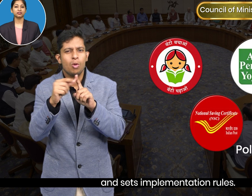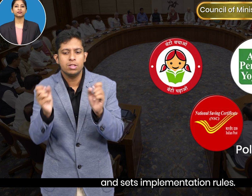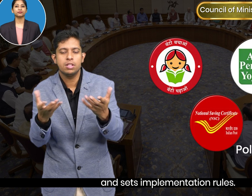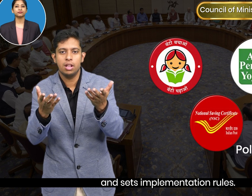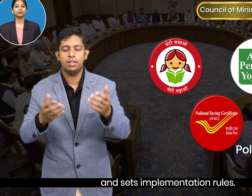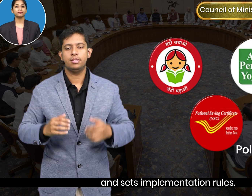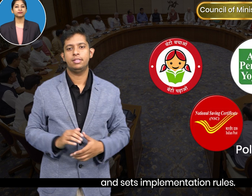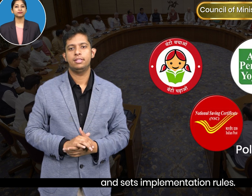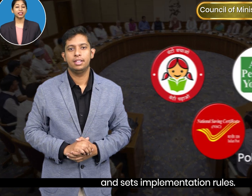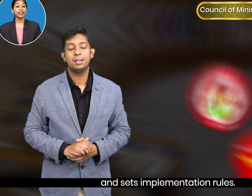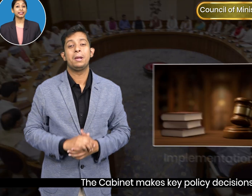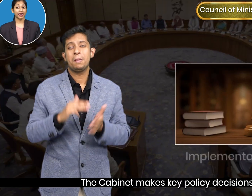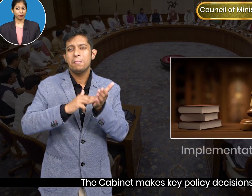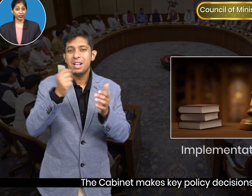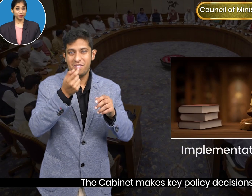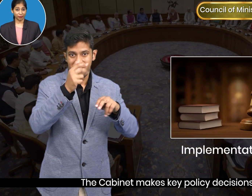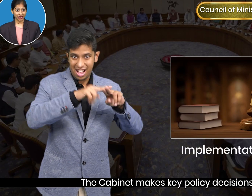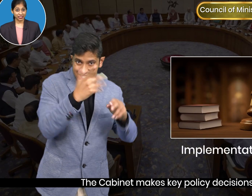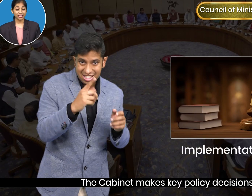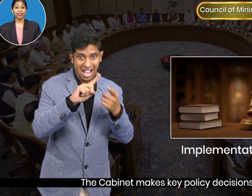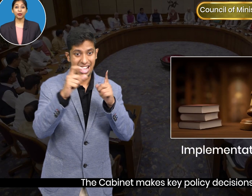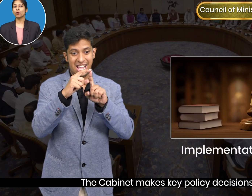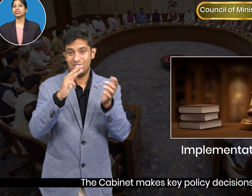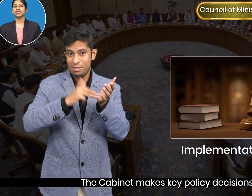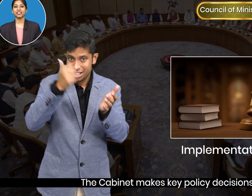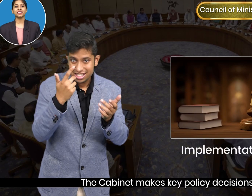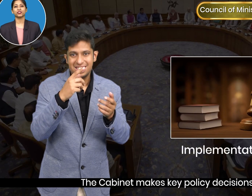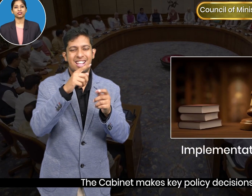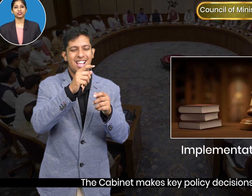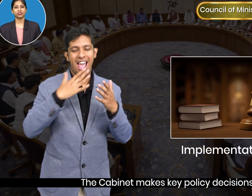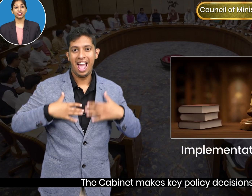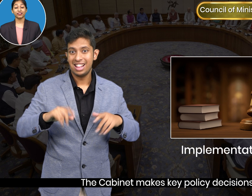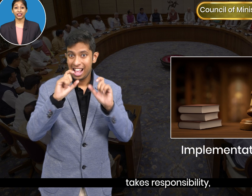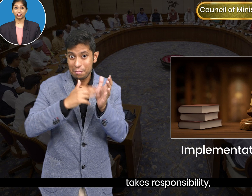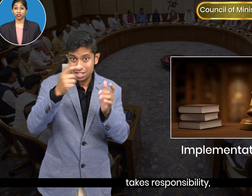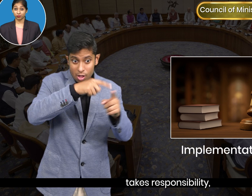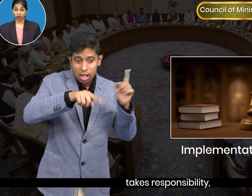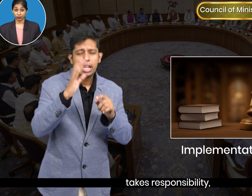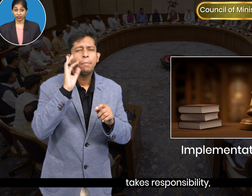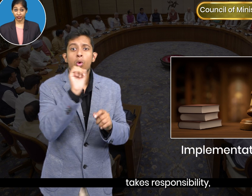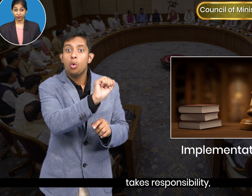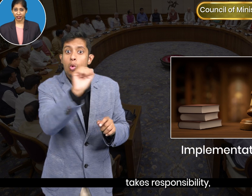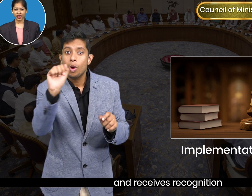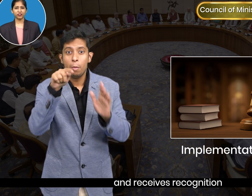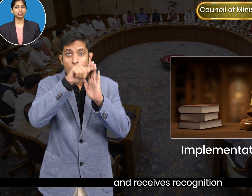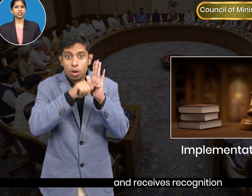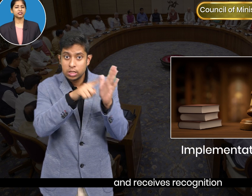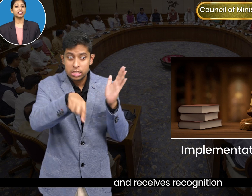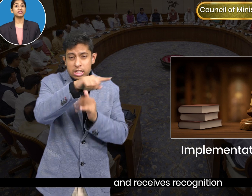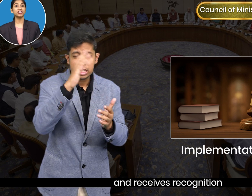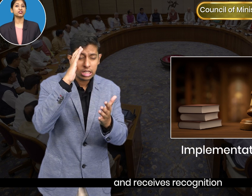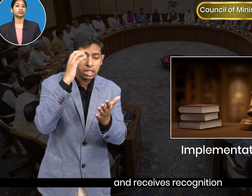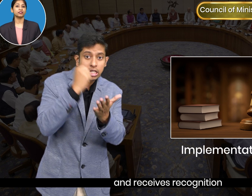rules. The cabinet makes key policy decisions, takes responsibility and